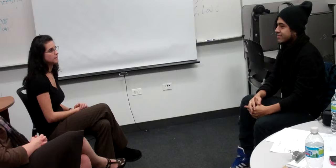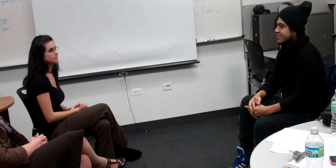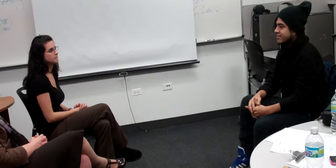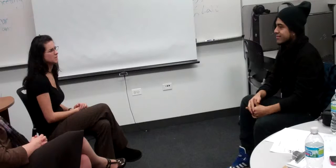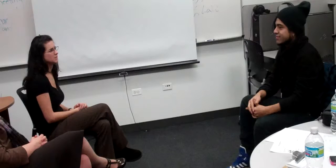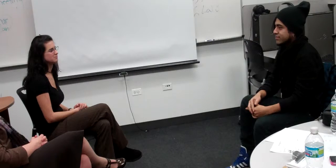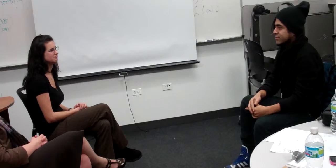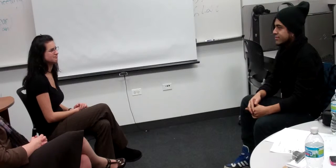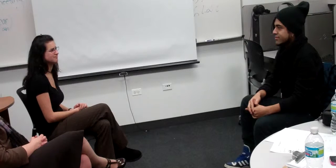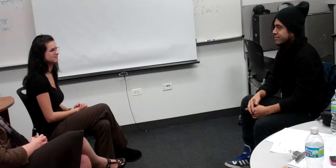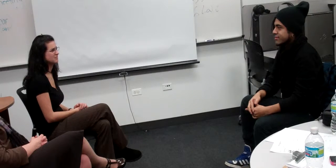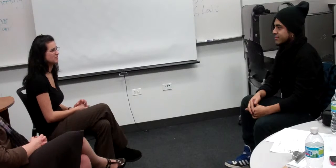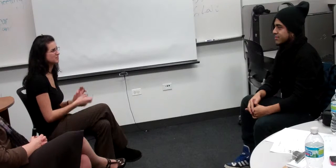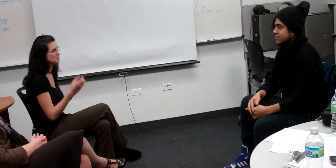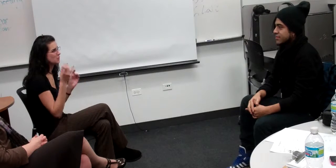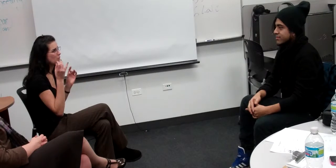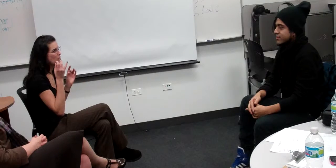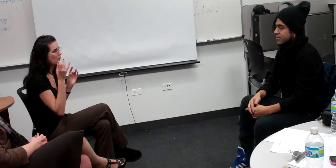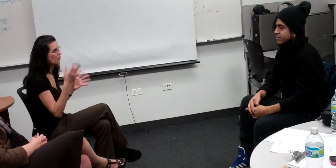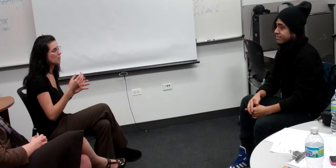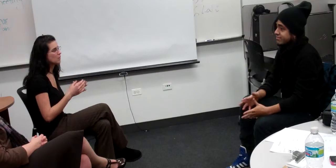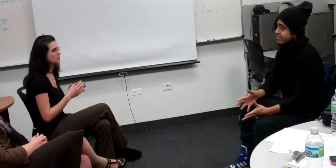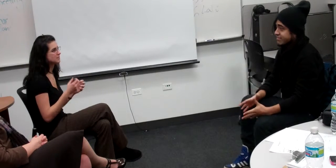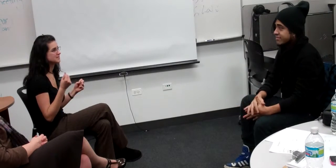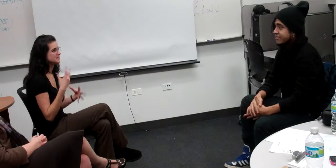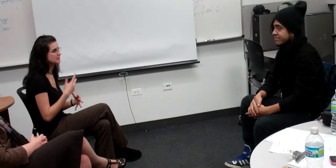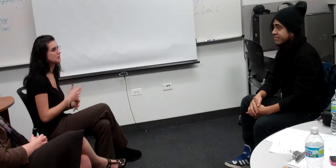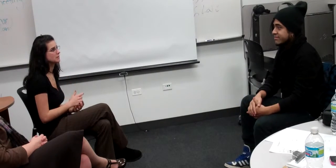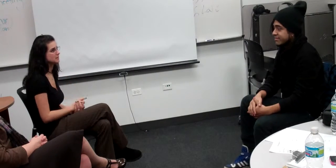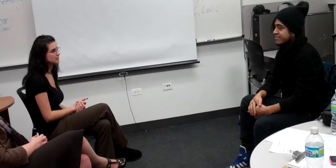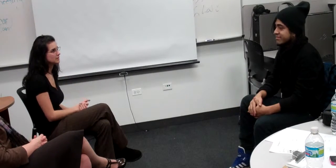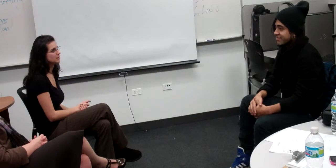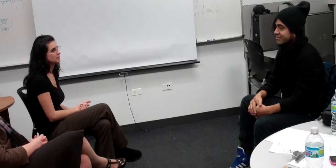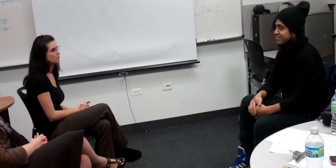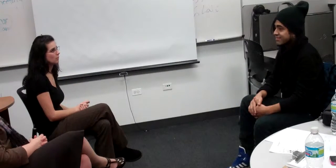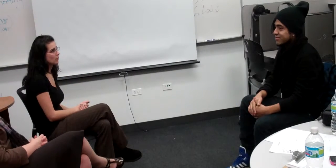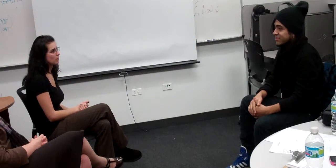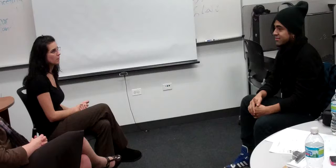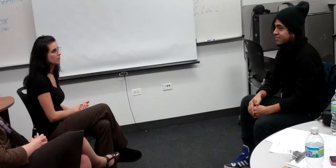sounds very terrifying. It sounds like you were really scared.